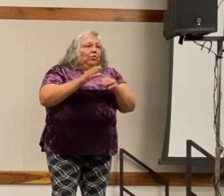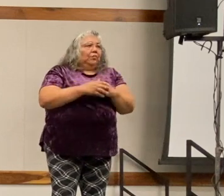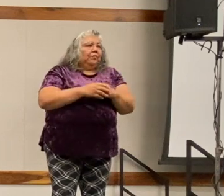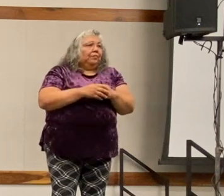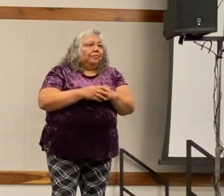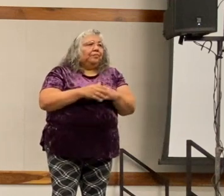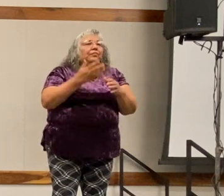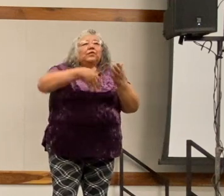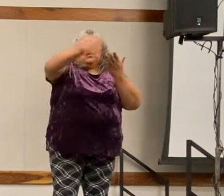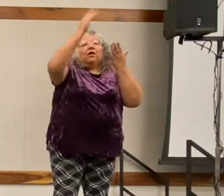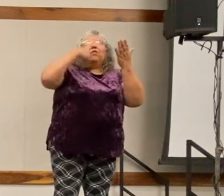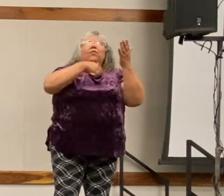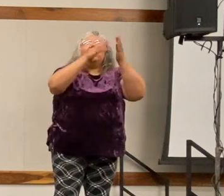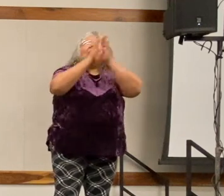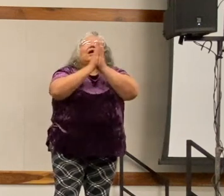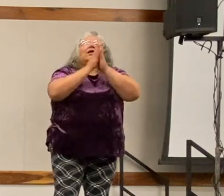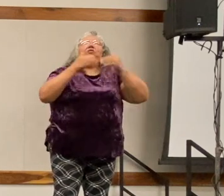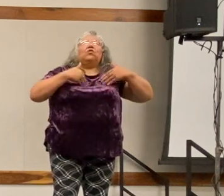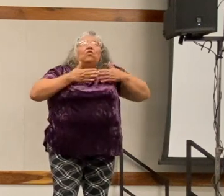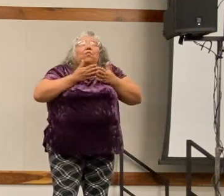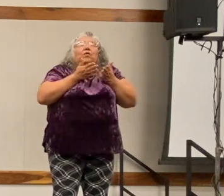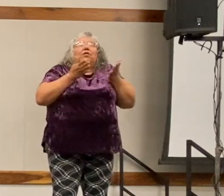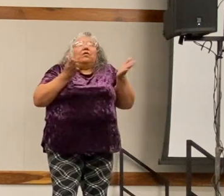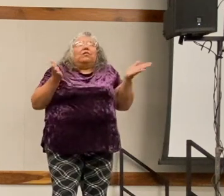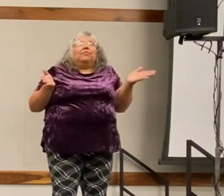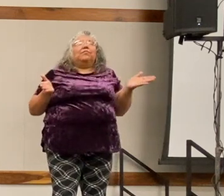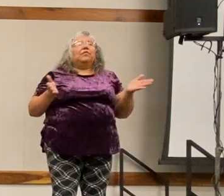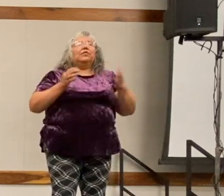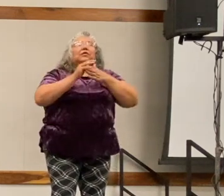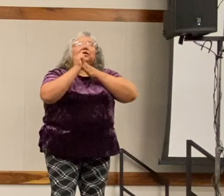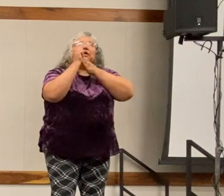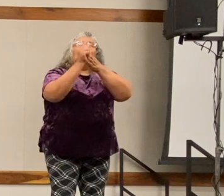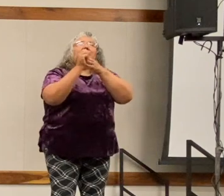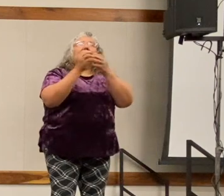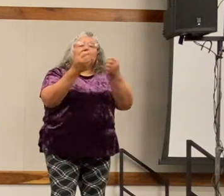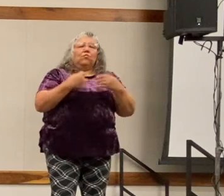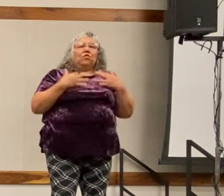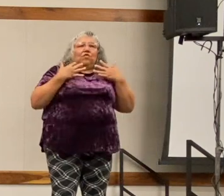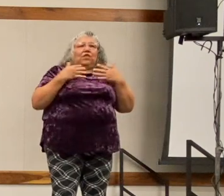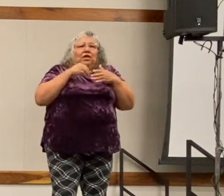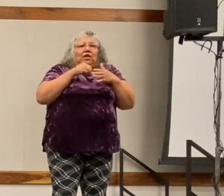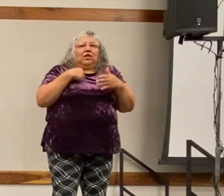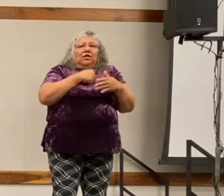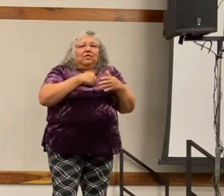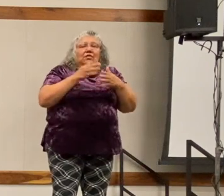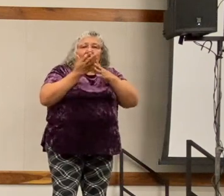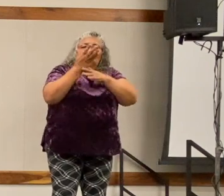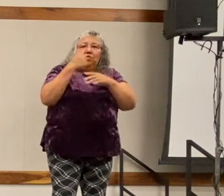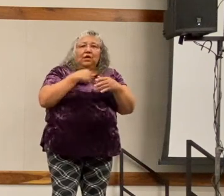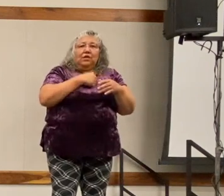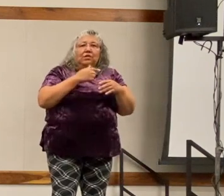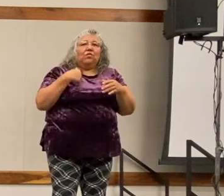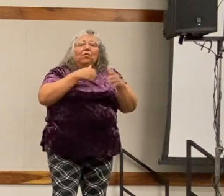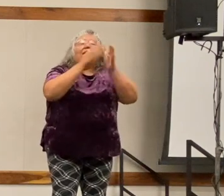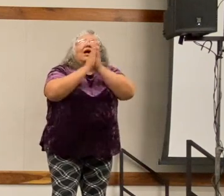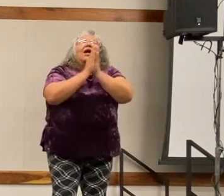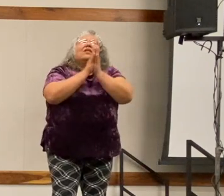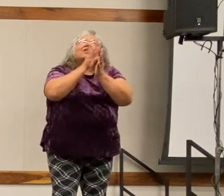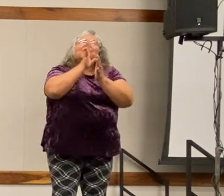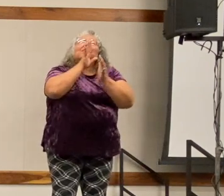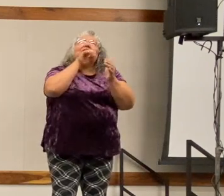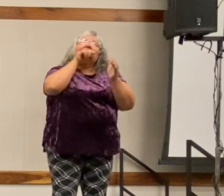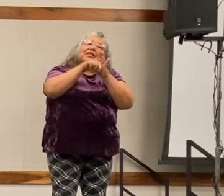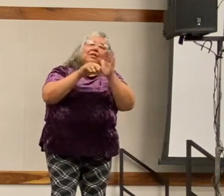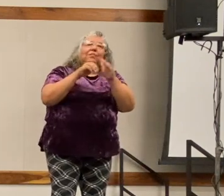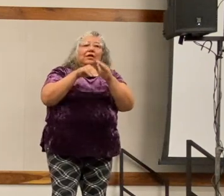Father, we ask, God, that you just open up our hearts and guide us and move in us and through us. And Father, we ask, God, that you would speak deep into